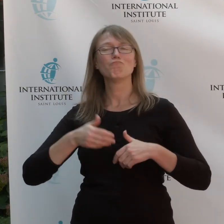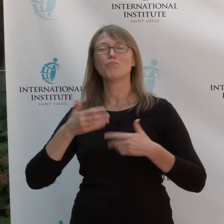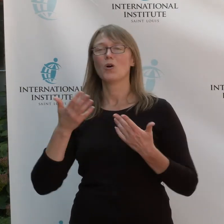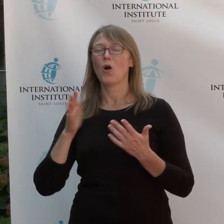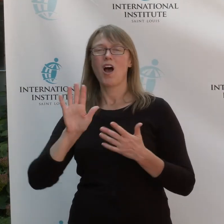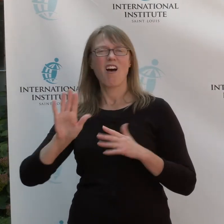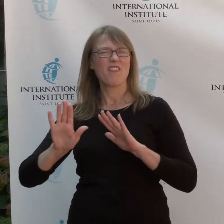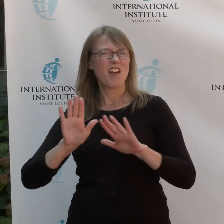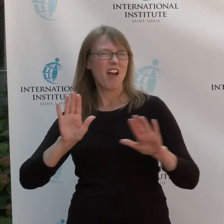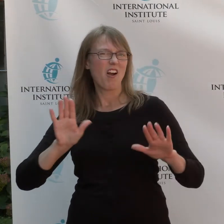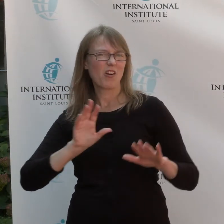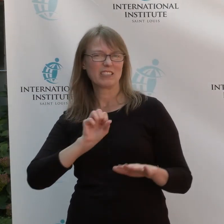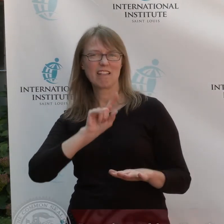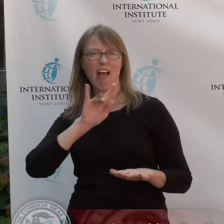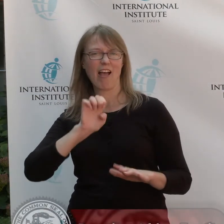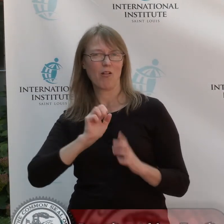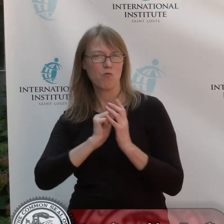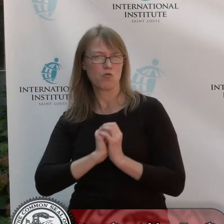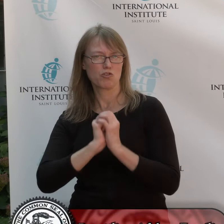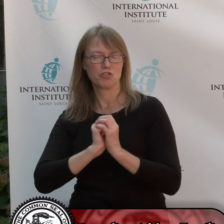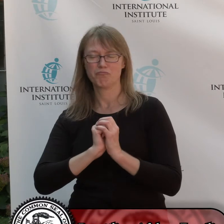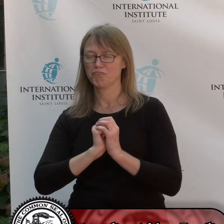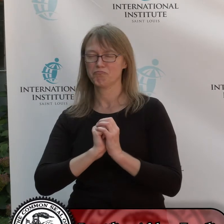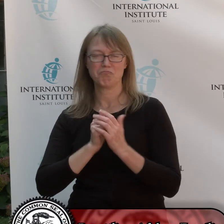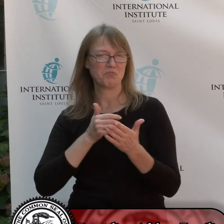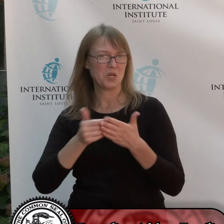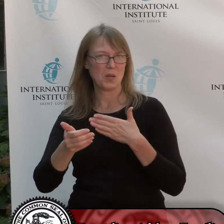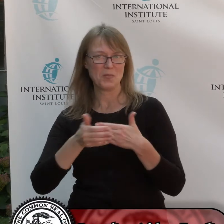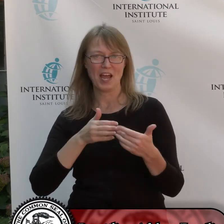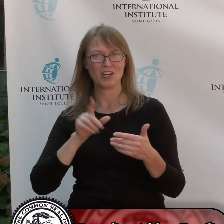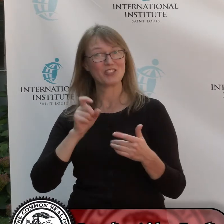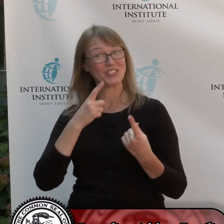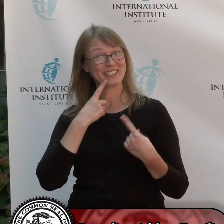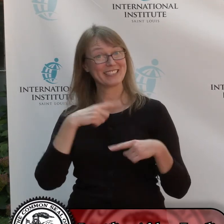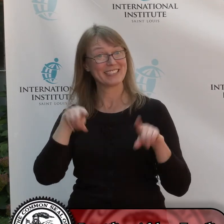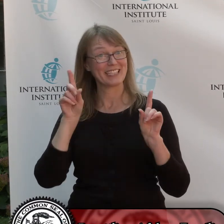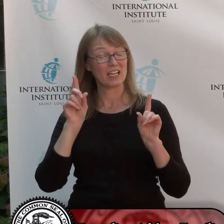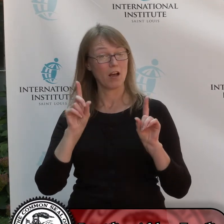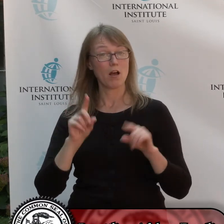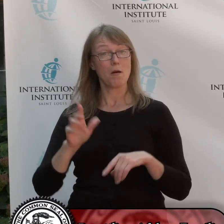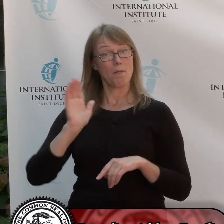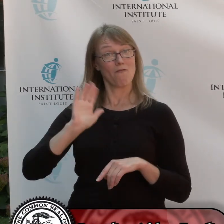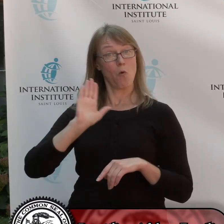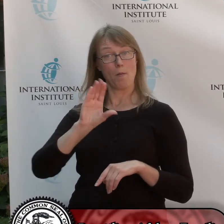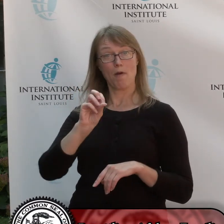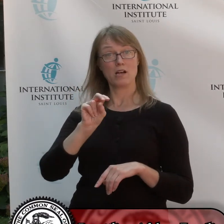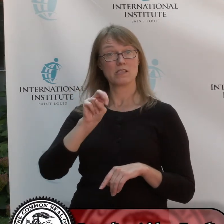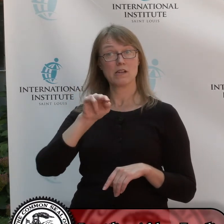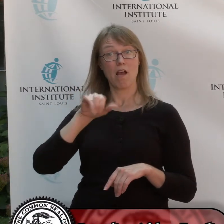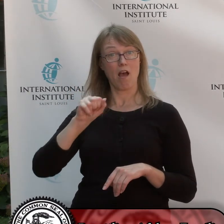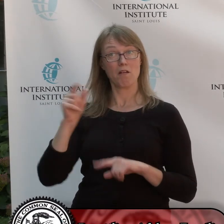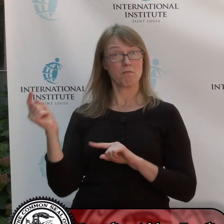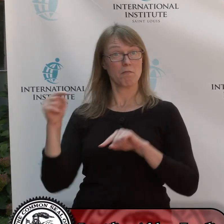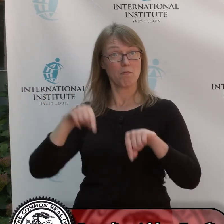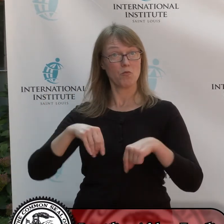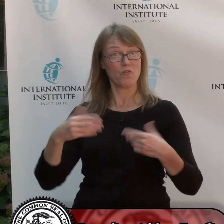in the 1990s. And so I jumped at the opportunity to welcome more citizens to our city.